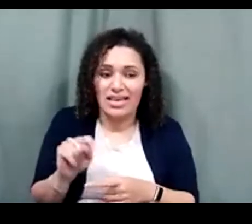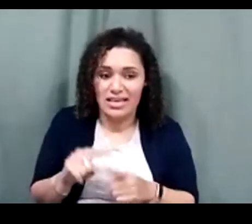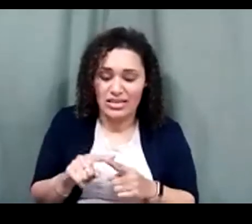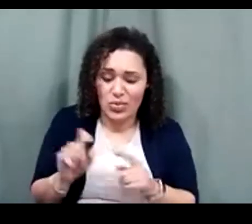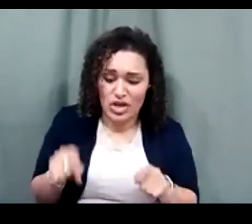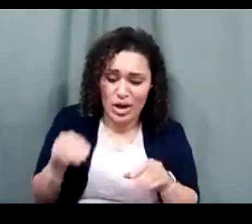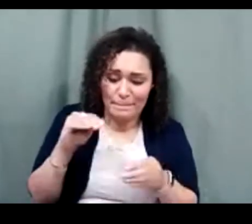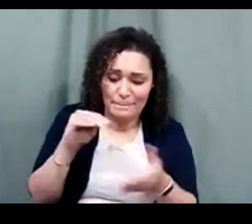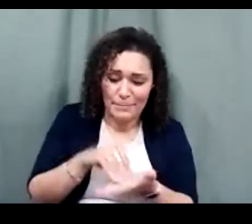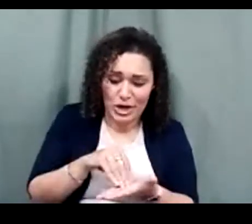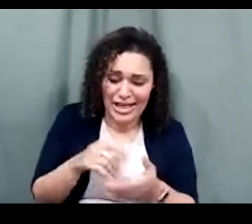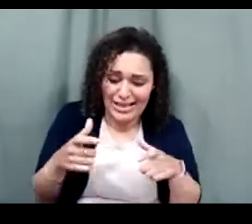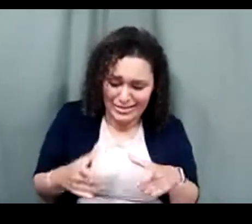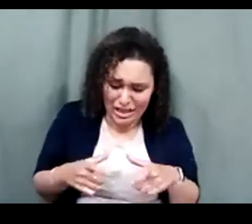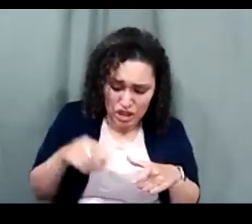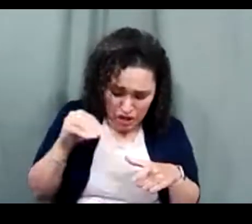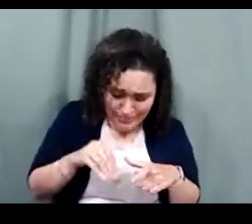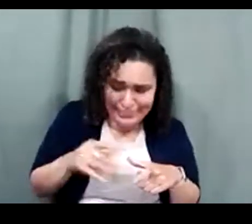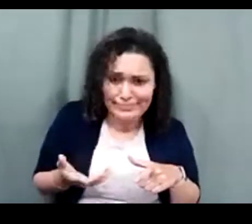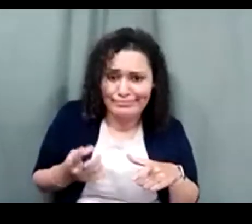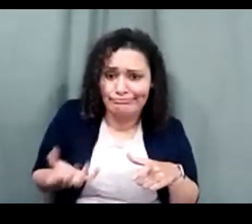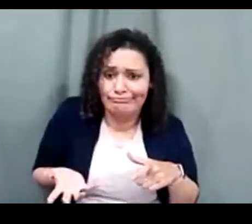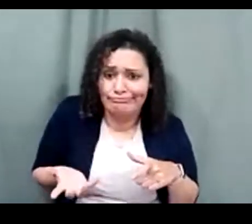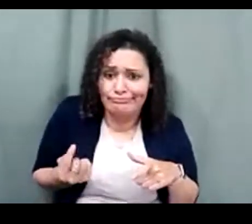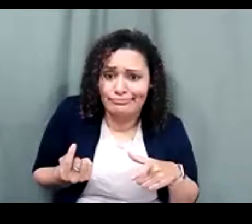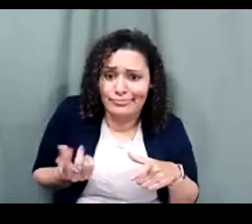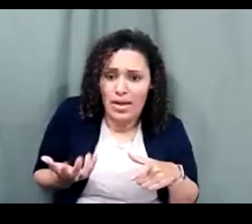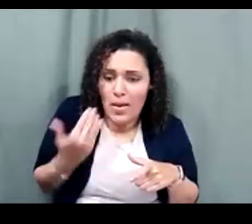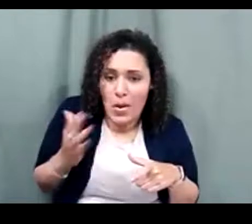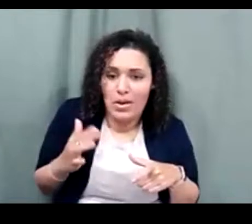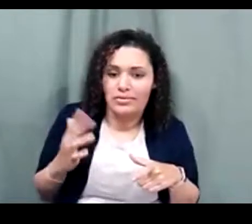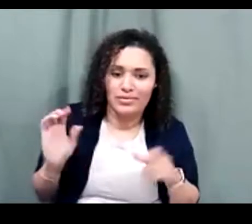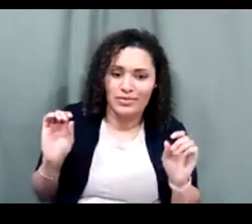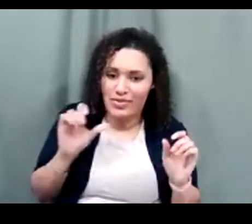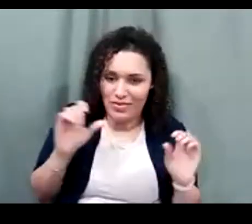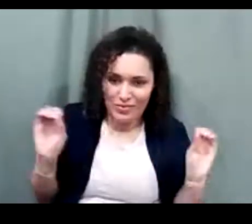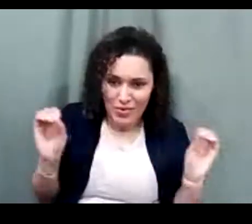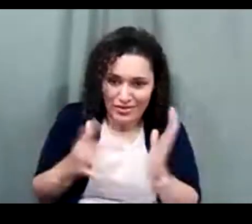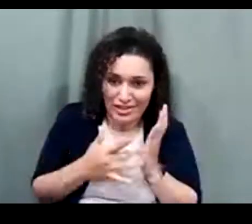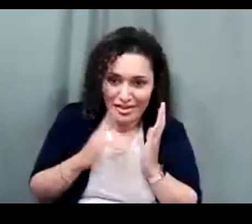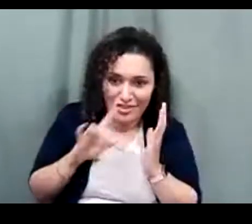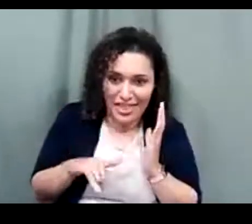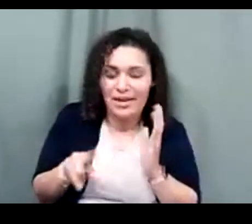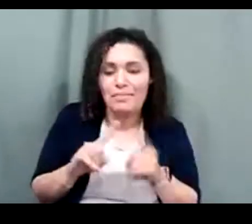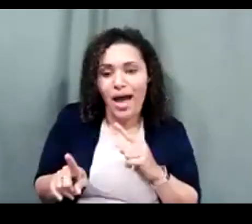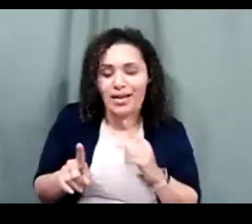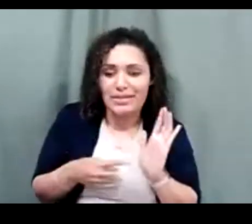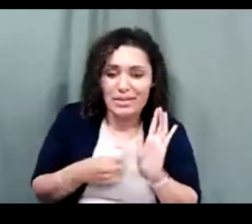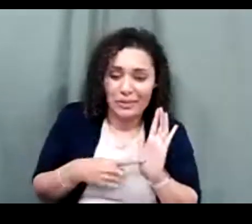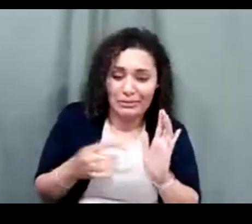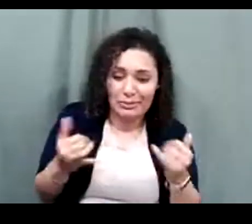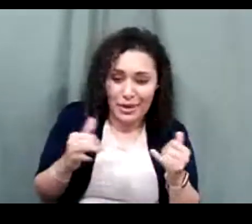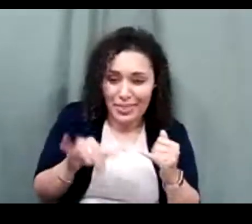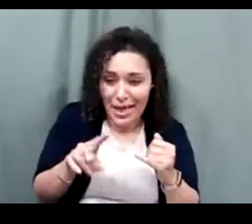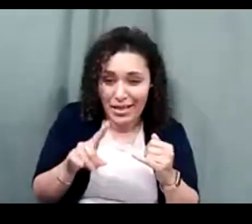do with it because we don't have that. We don't have the technology. But it would be fun to play with it sometime. So that